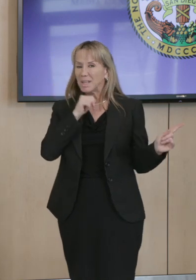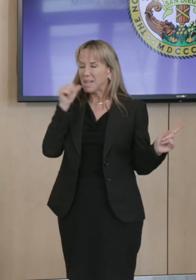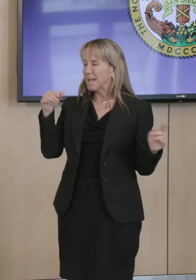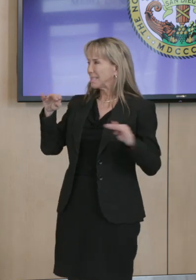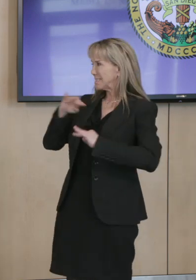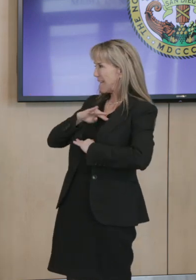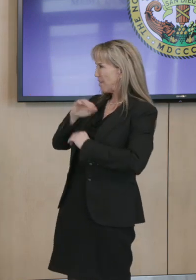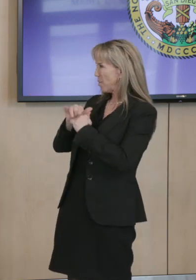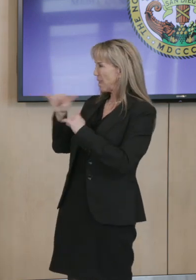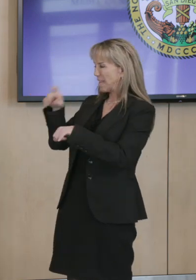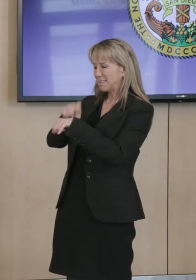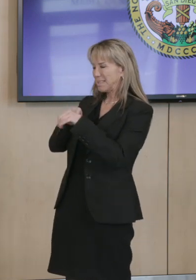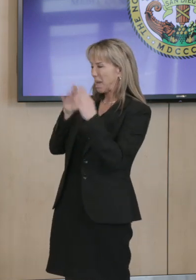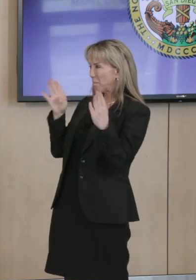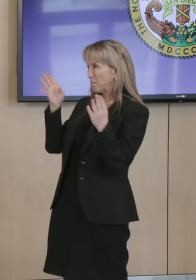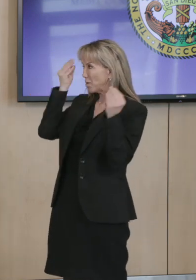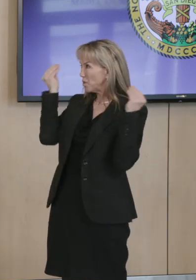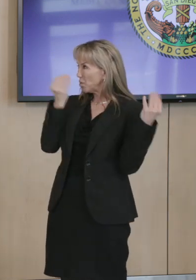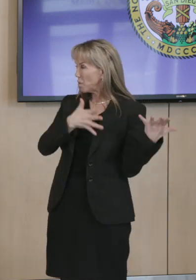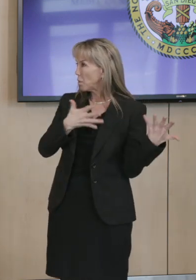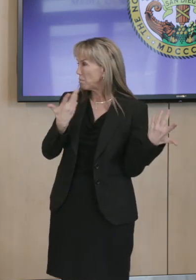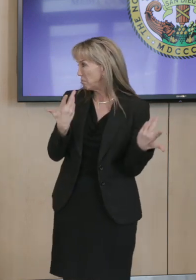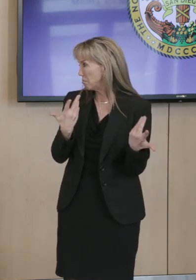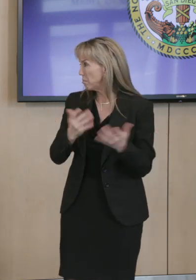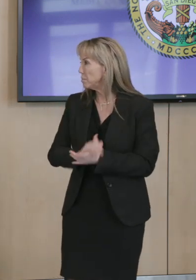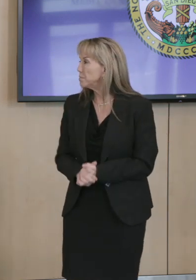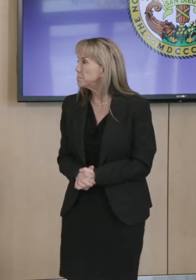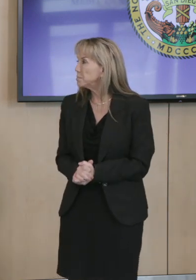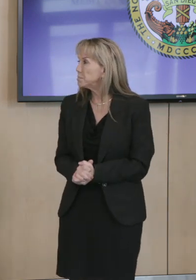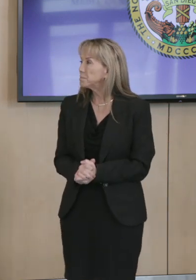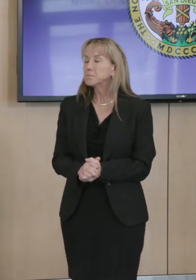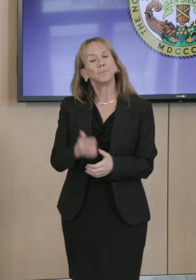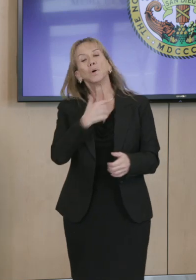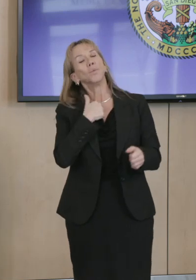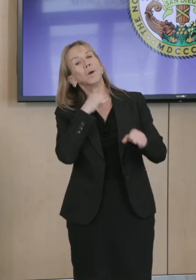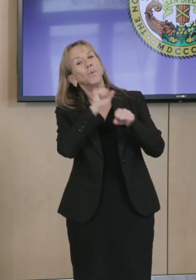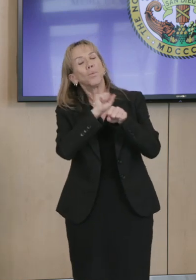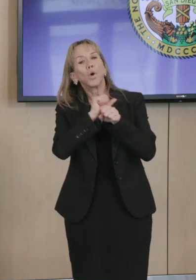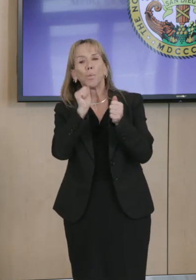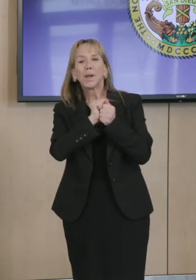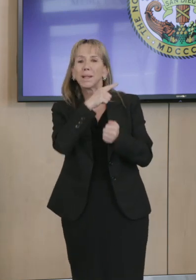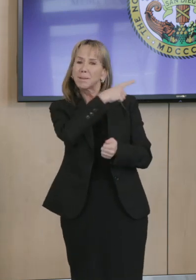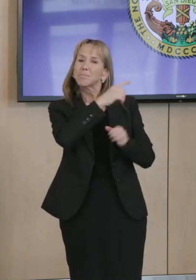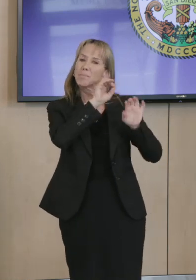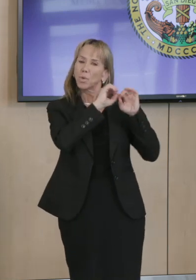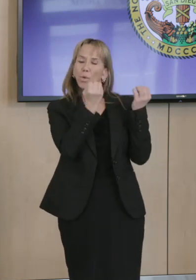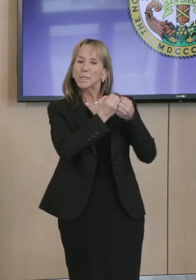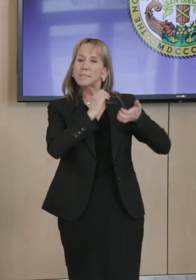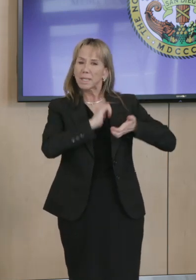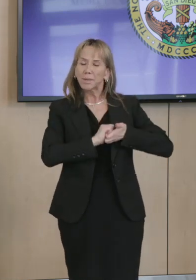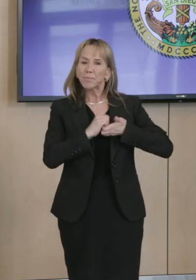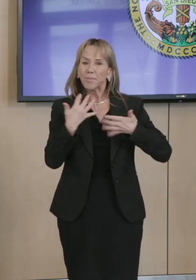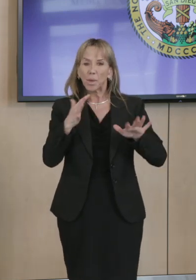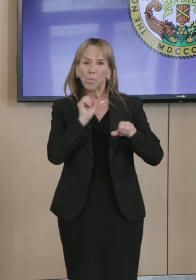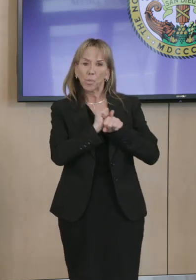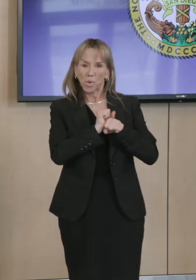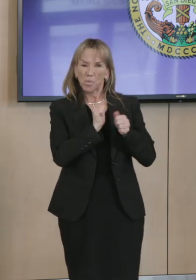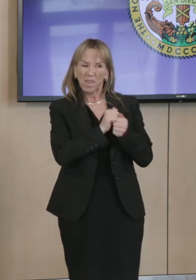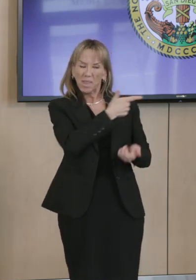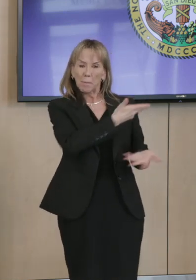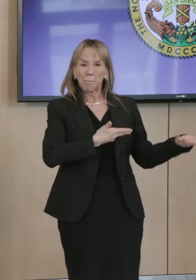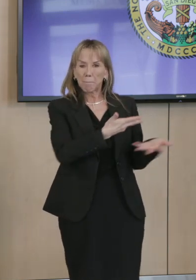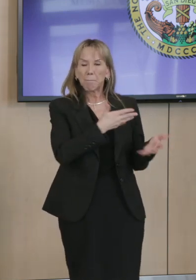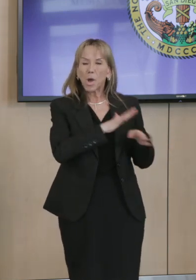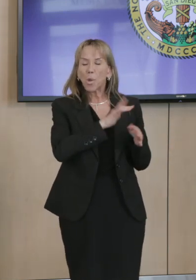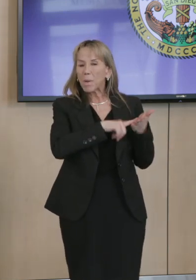with the timeliness that they were notified? We are working with the organization on a timely notification